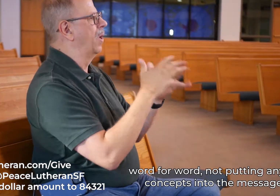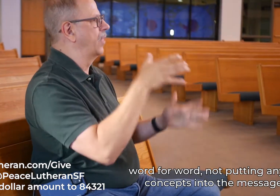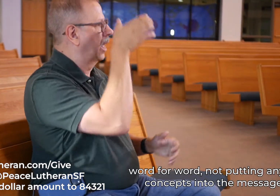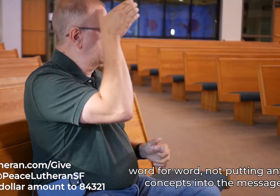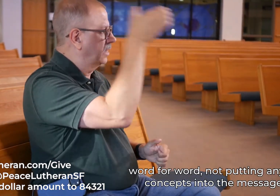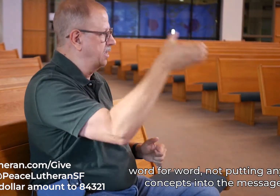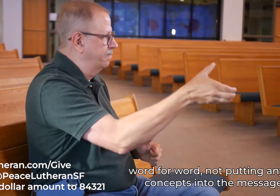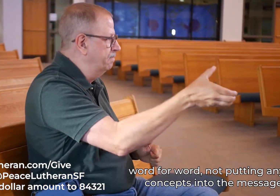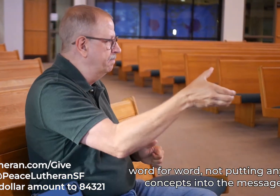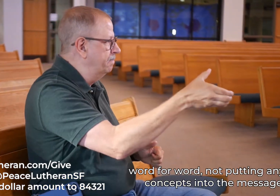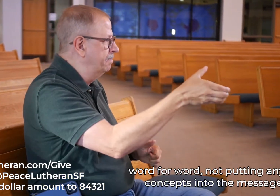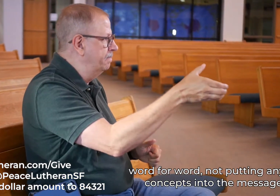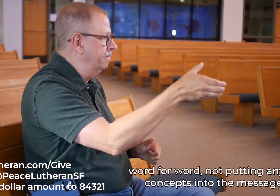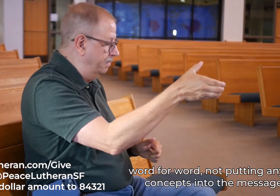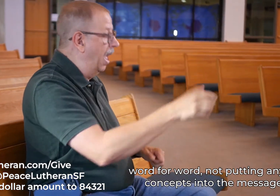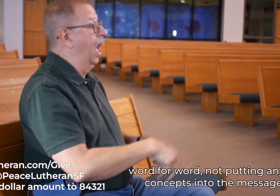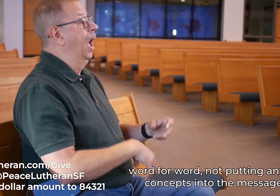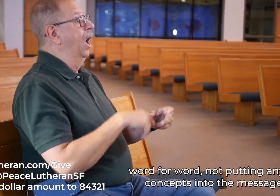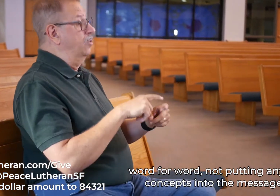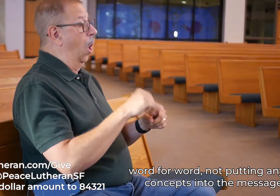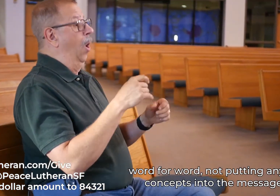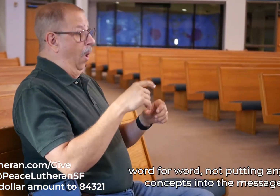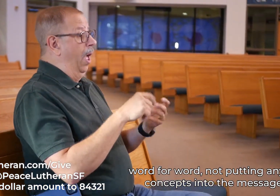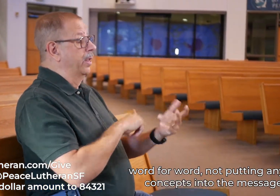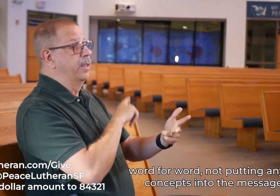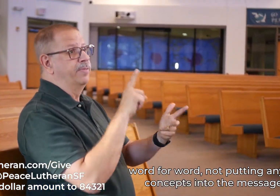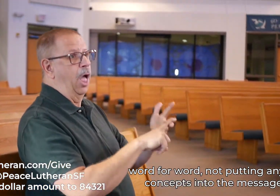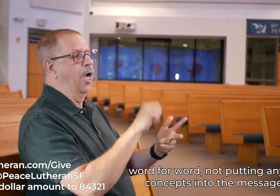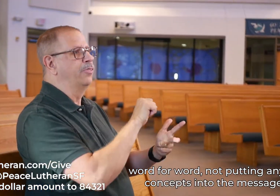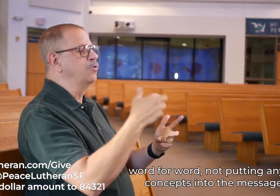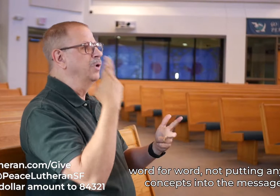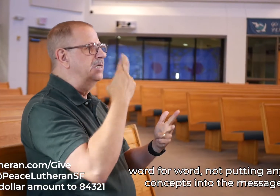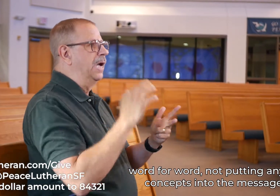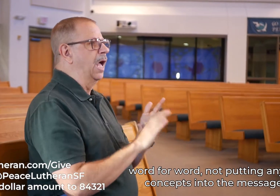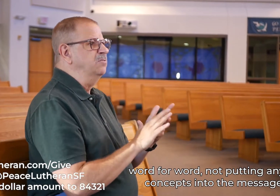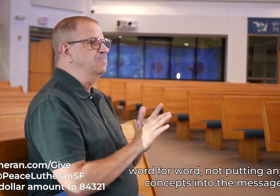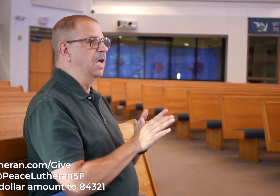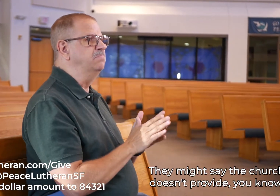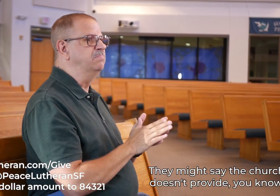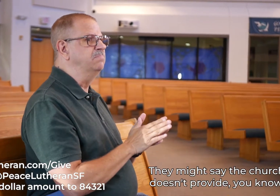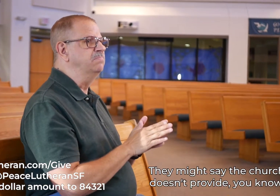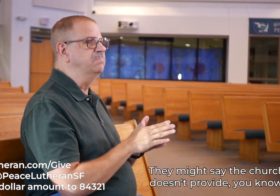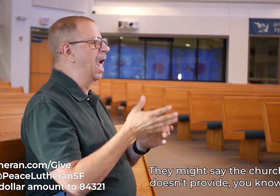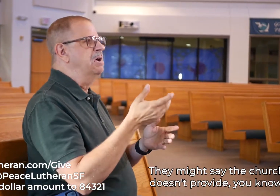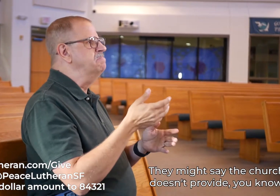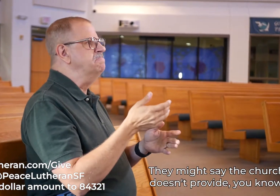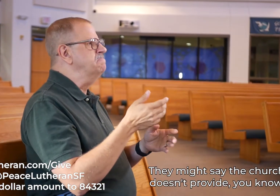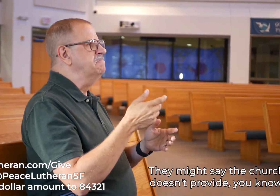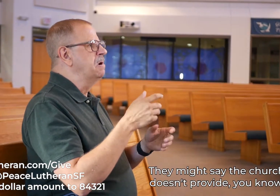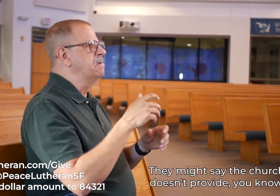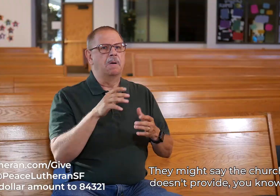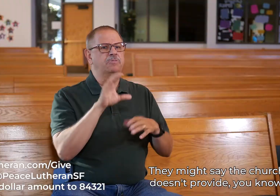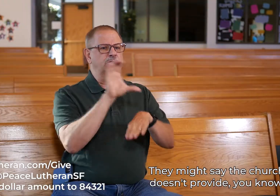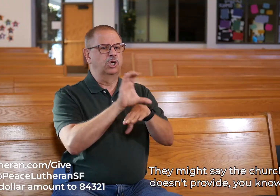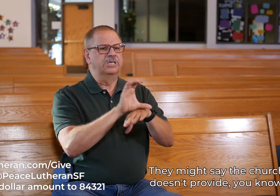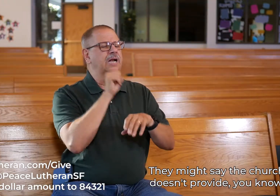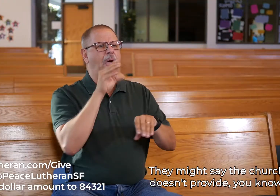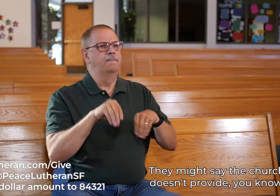word for word, not putting any concepts into the message. They might say the church